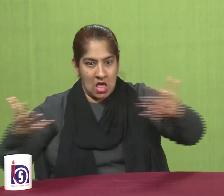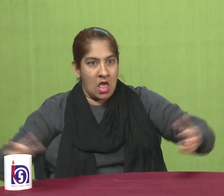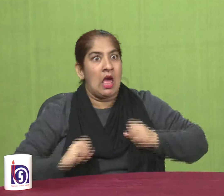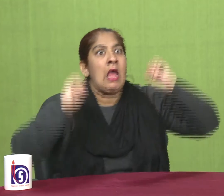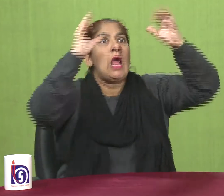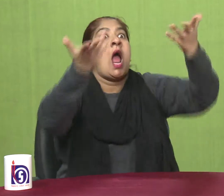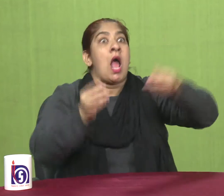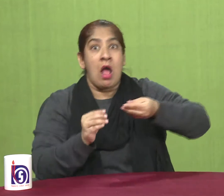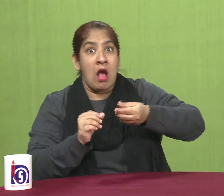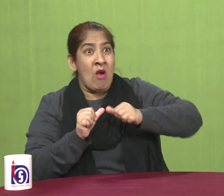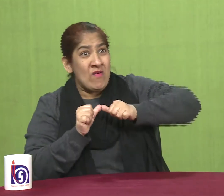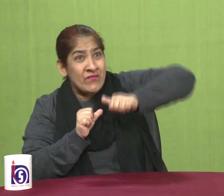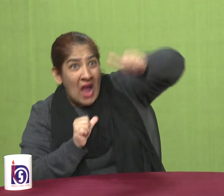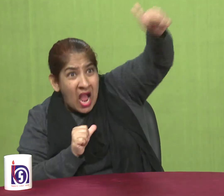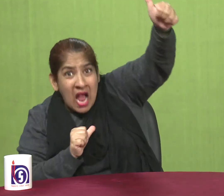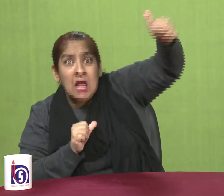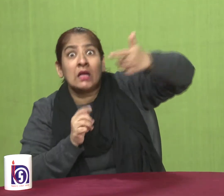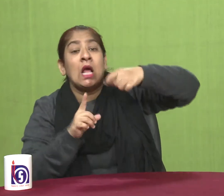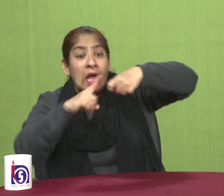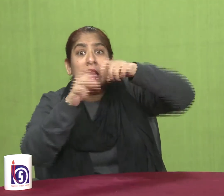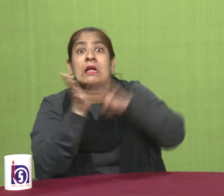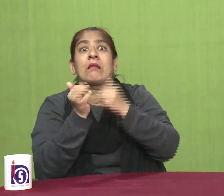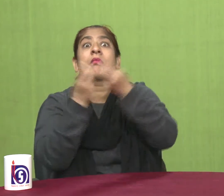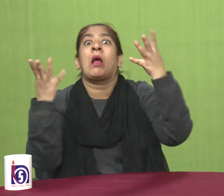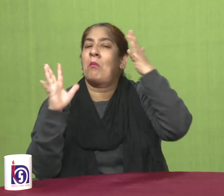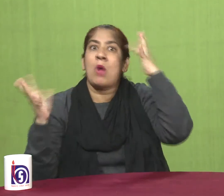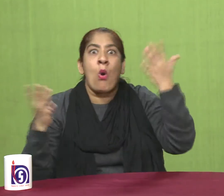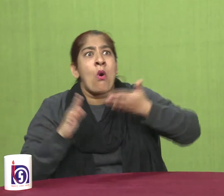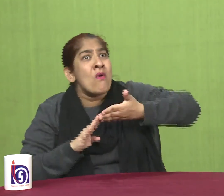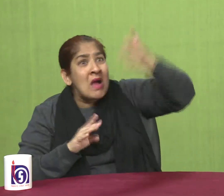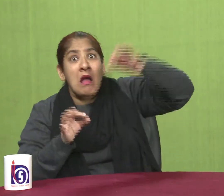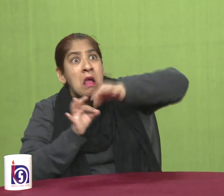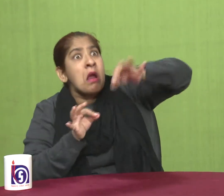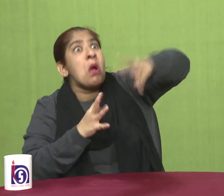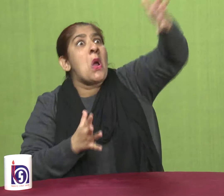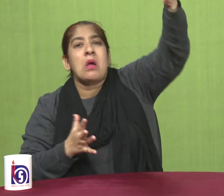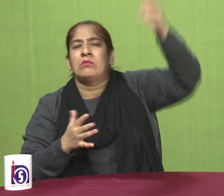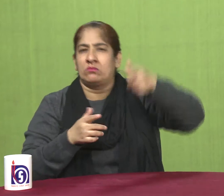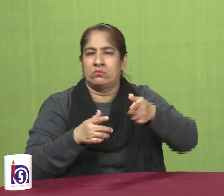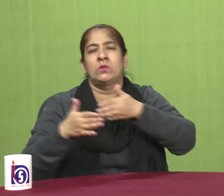If there is external trade at a larger distance, it becomes difficult.